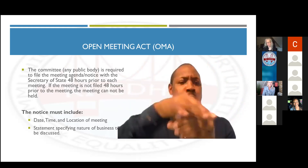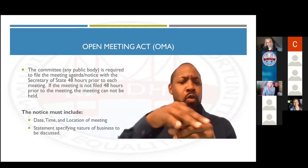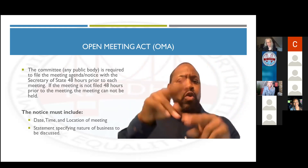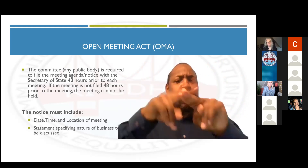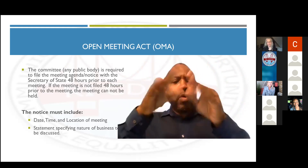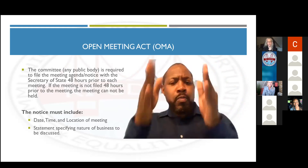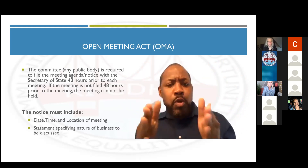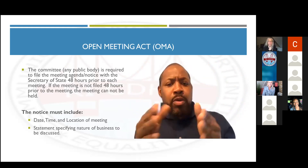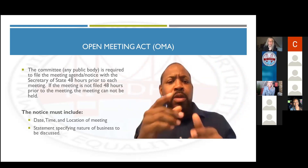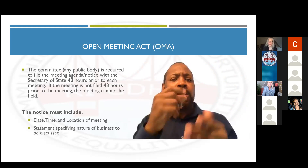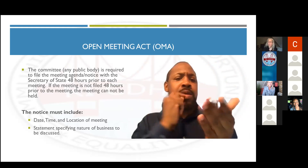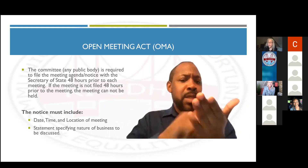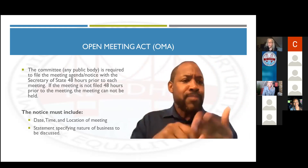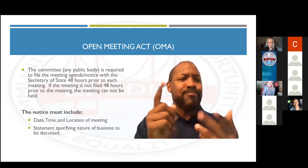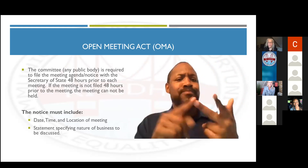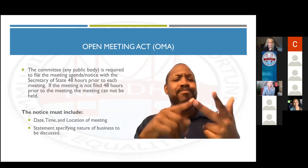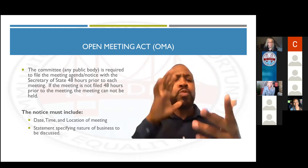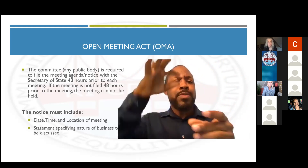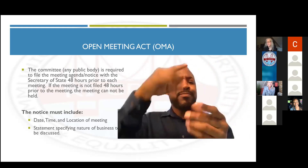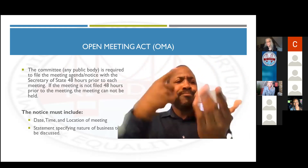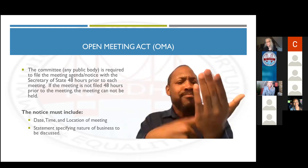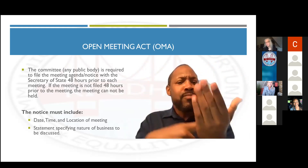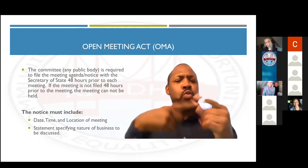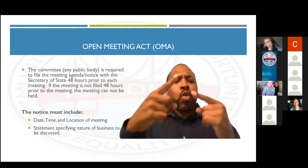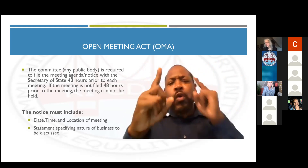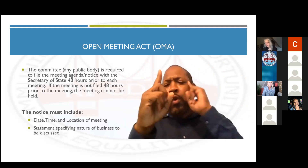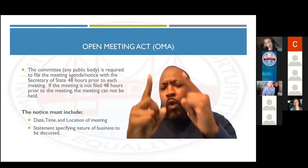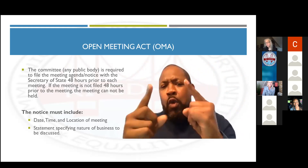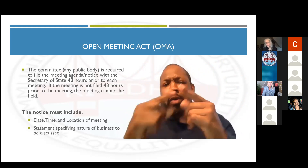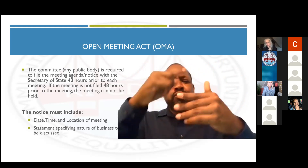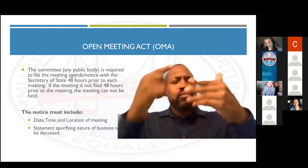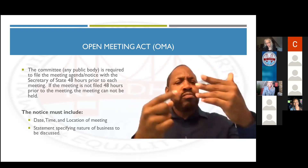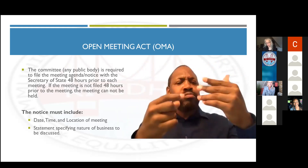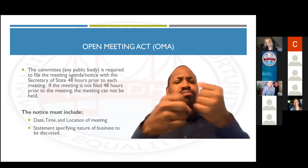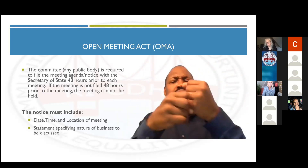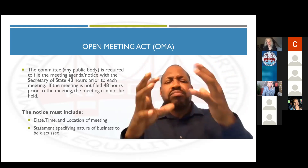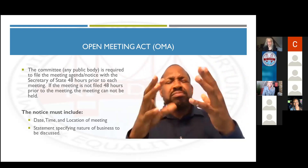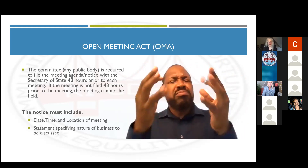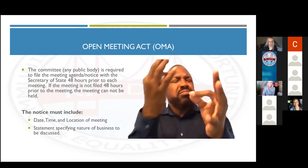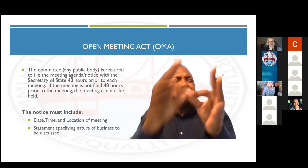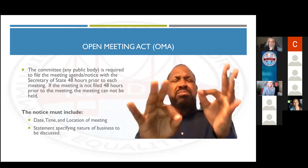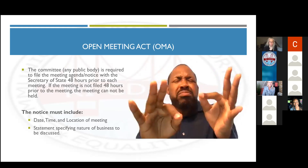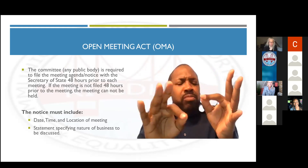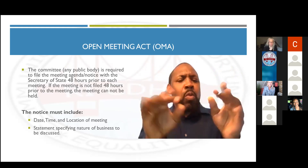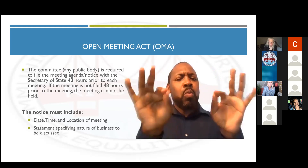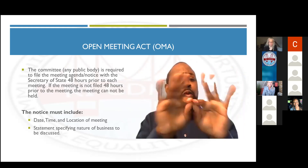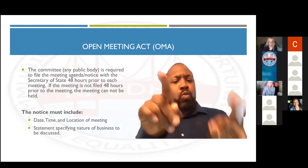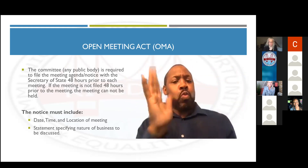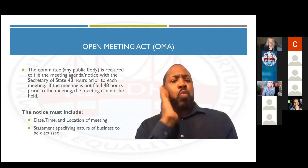And you would have, we're going to discuss these items. We're going to vote on these items. What the goal of the meeting was